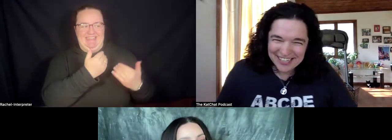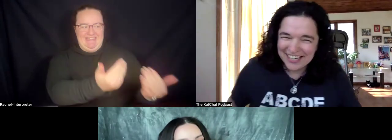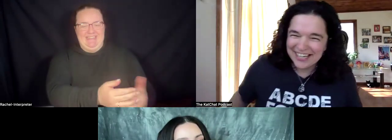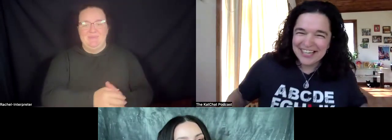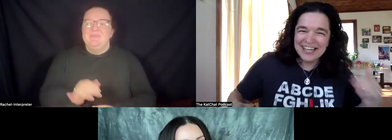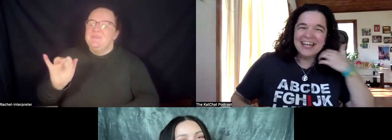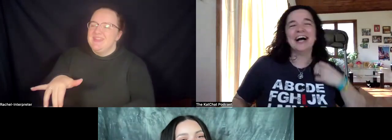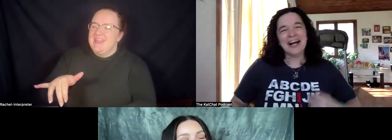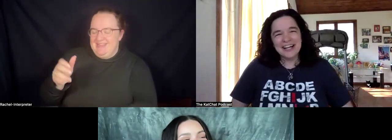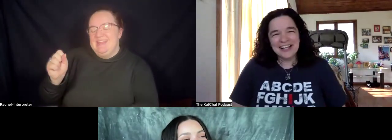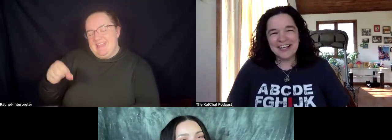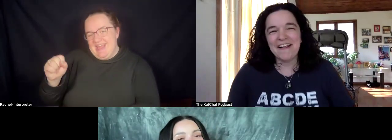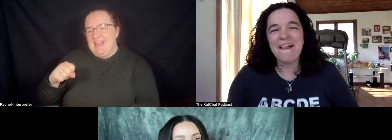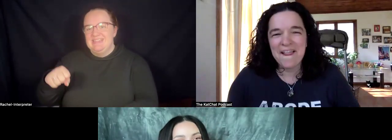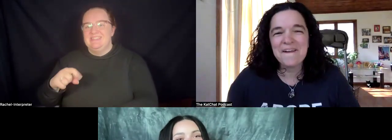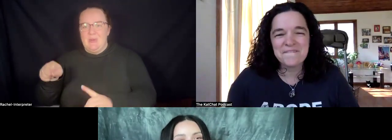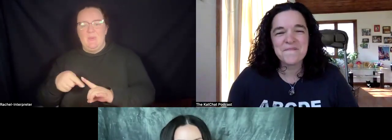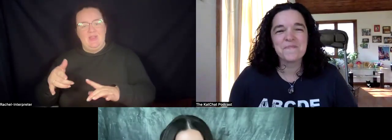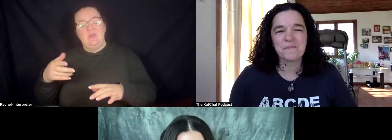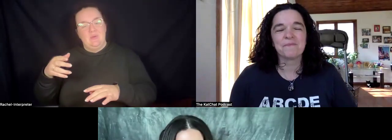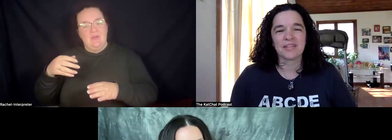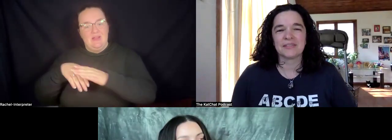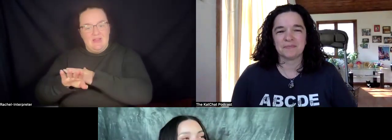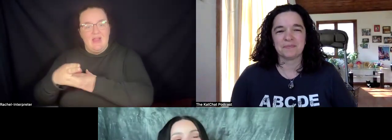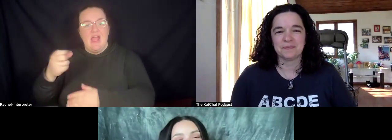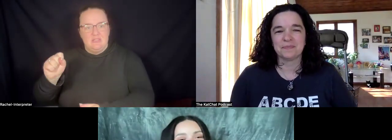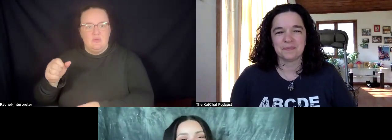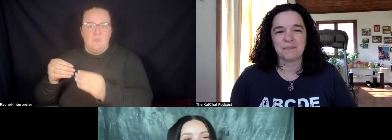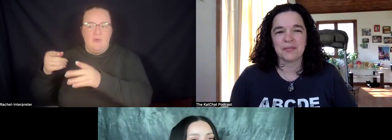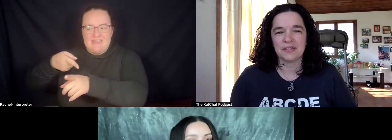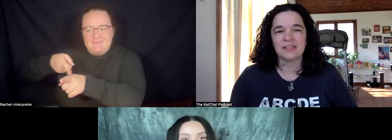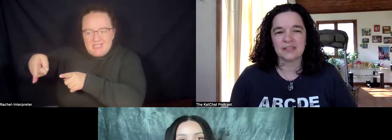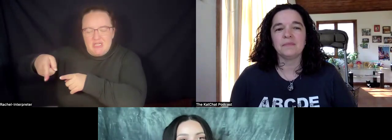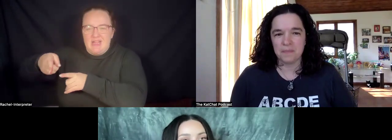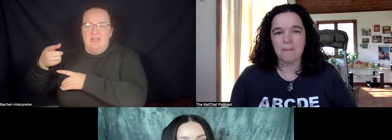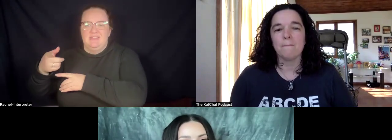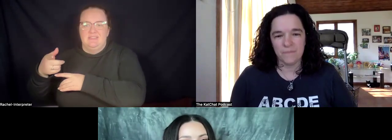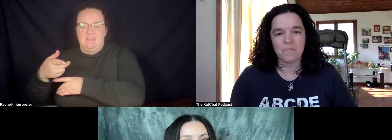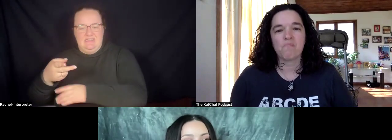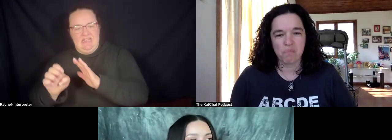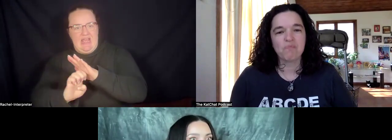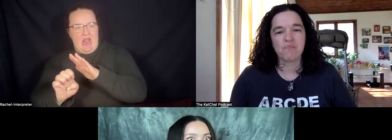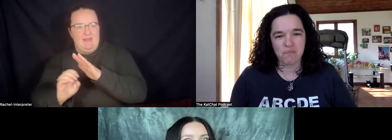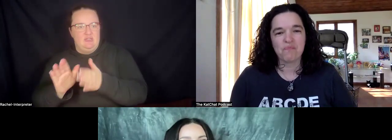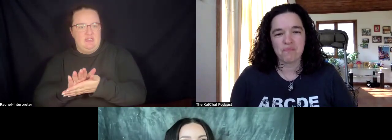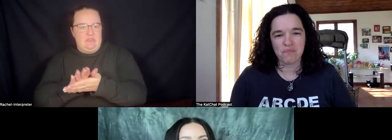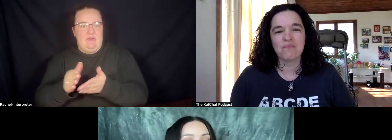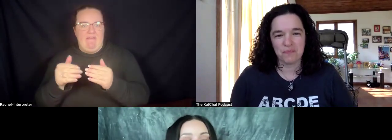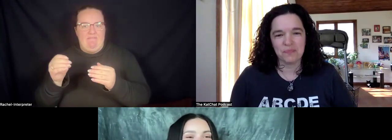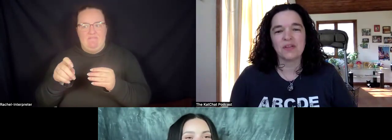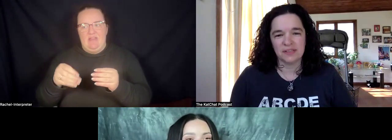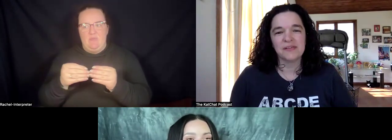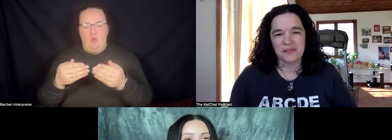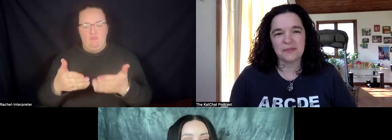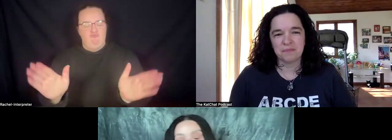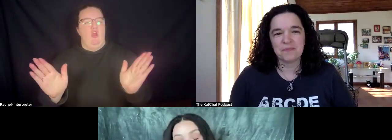That is the one thing, yes. When you do get to sort of high school, you specialize versus you have to have broad overall education